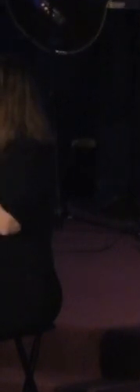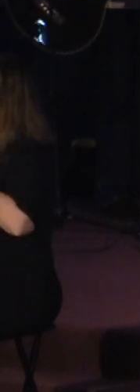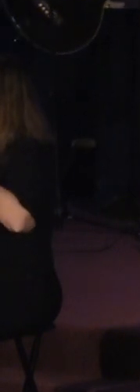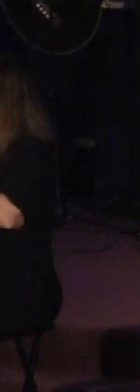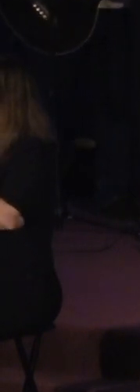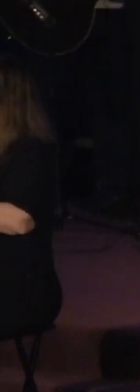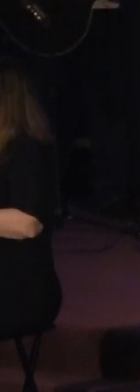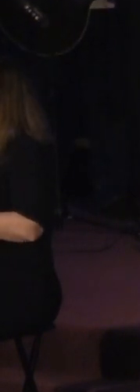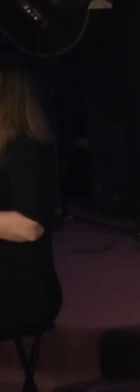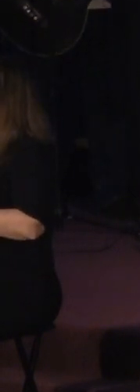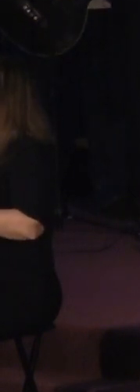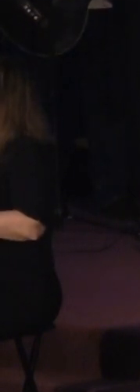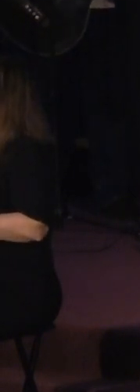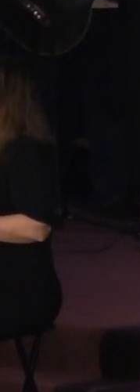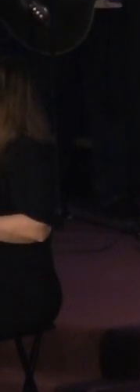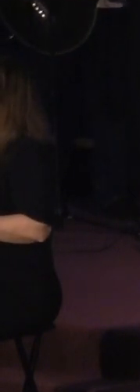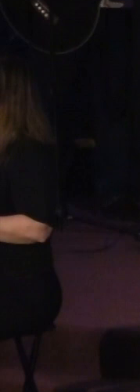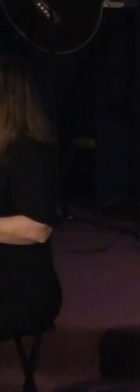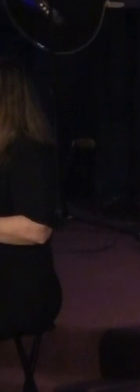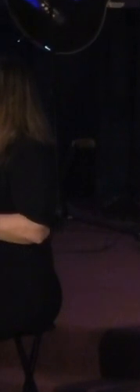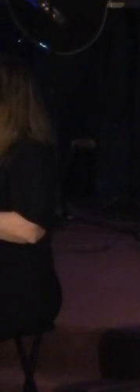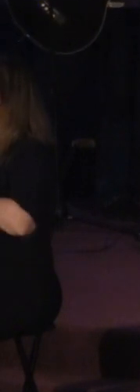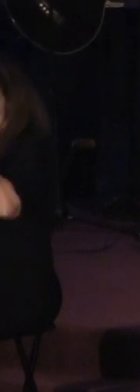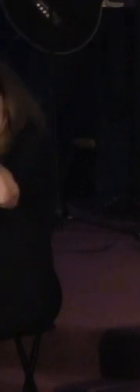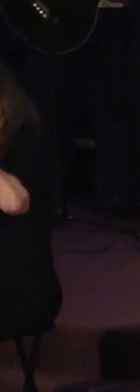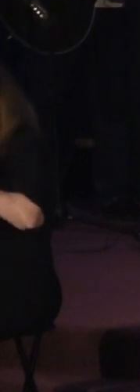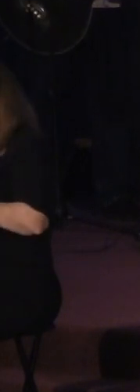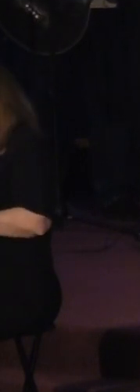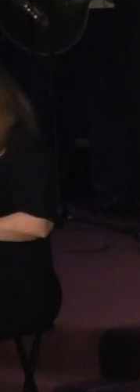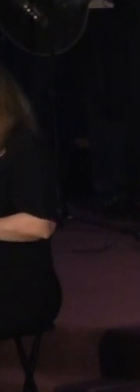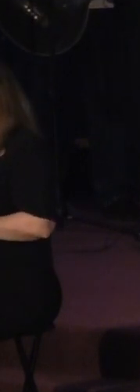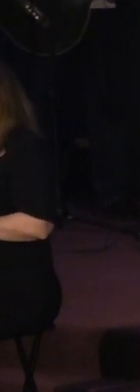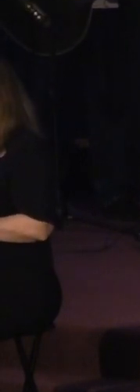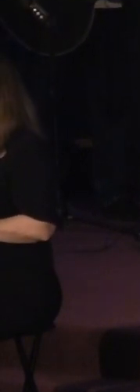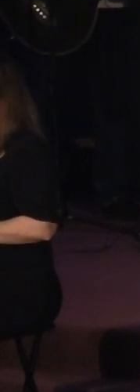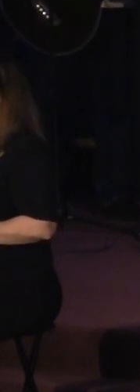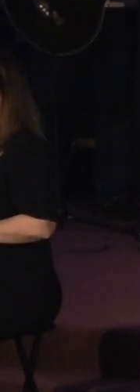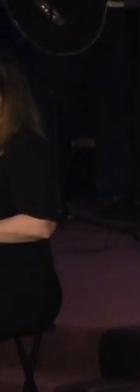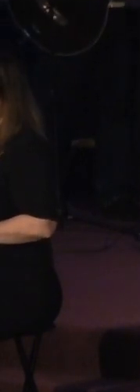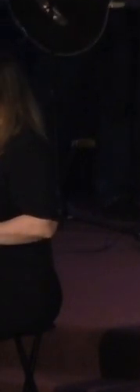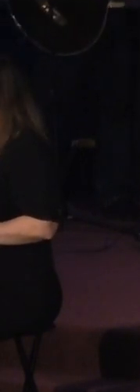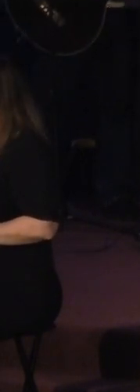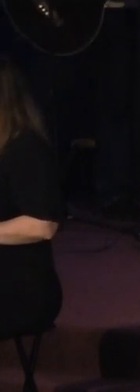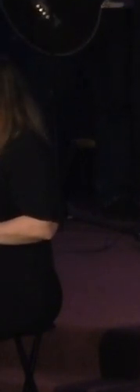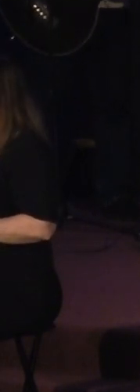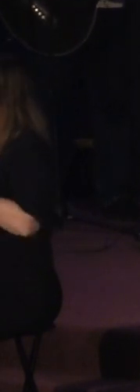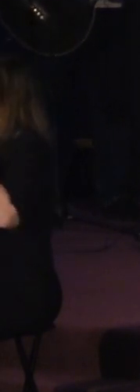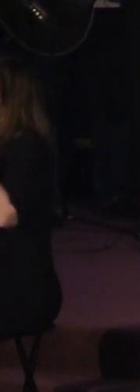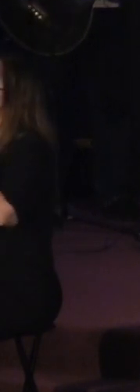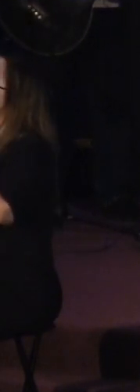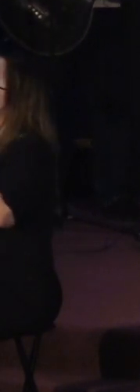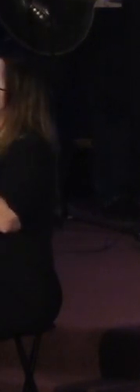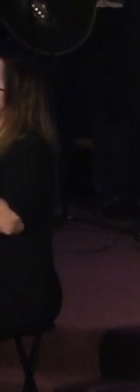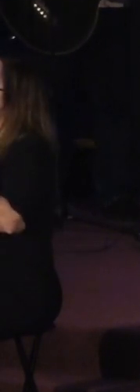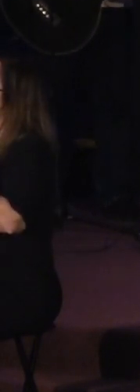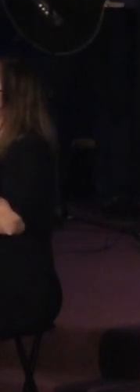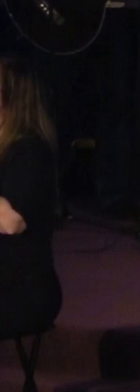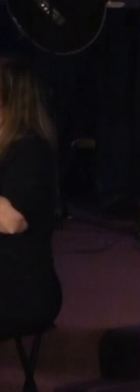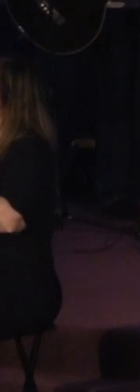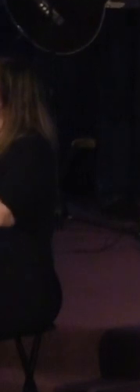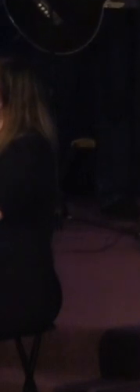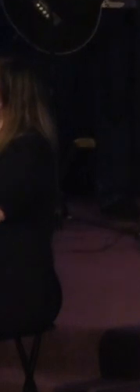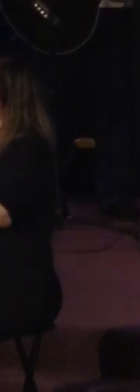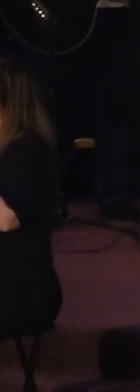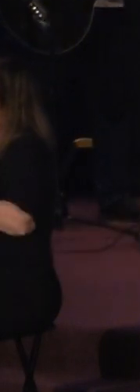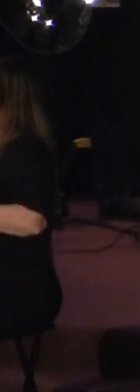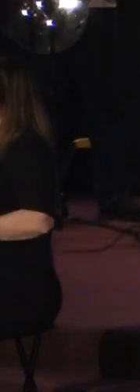them to know you better, because you are a great God. And I just, I am very thankful that you've worked in my